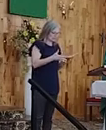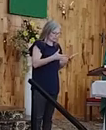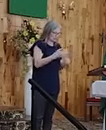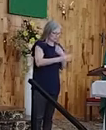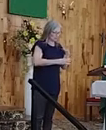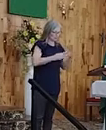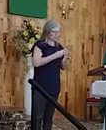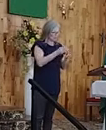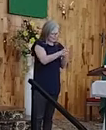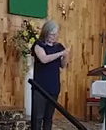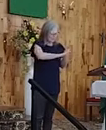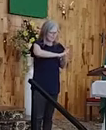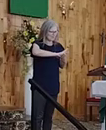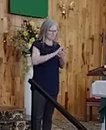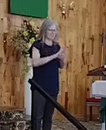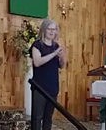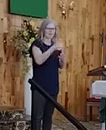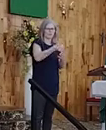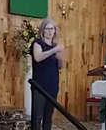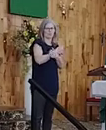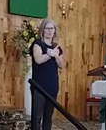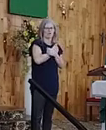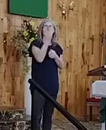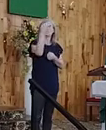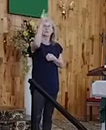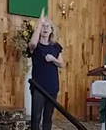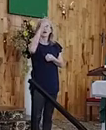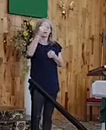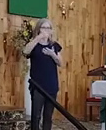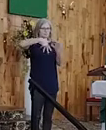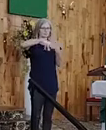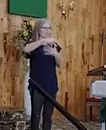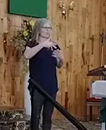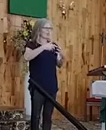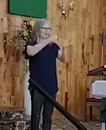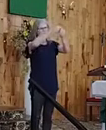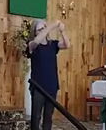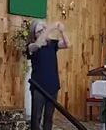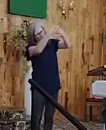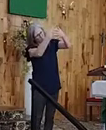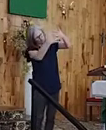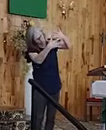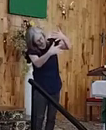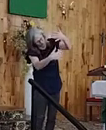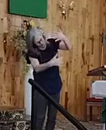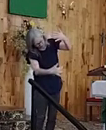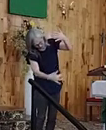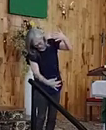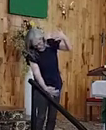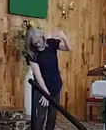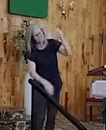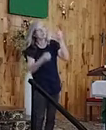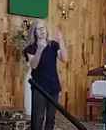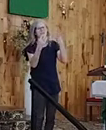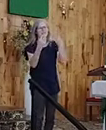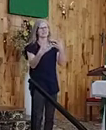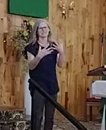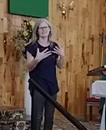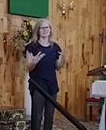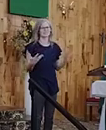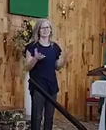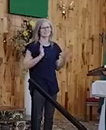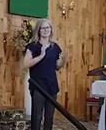have purified their own love of God and others? There are so many of them. So many of them